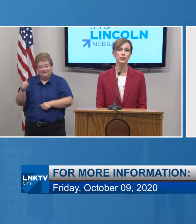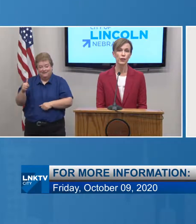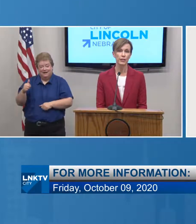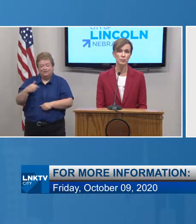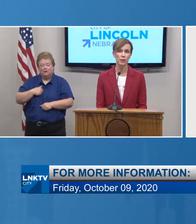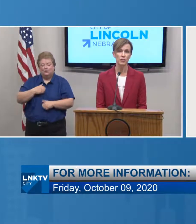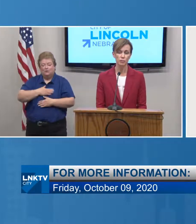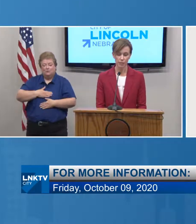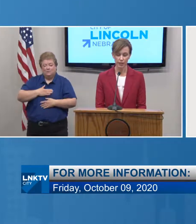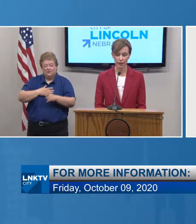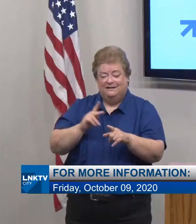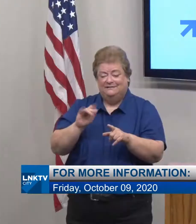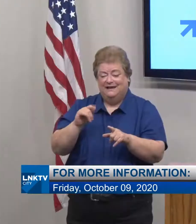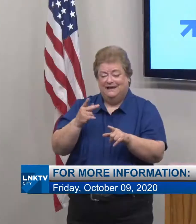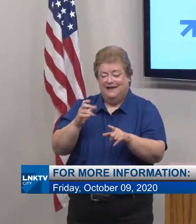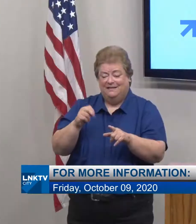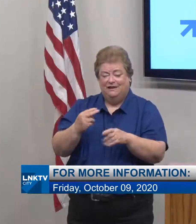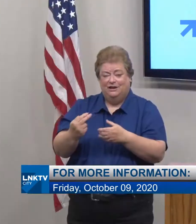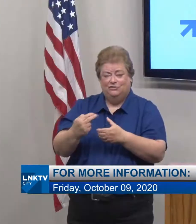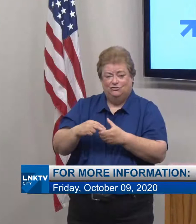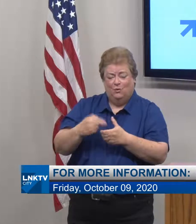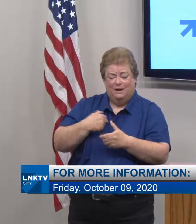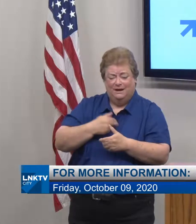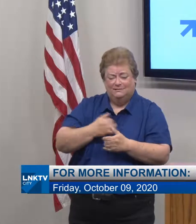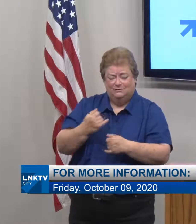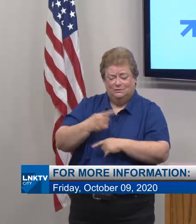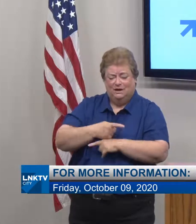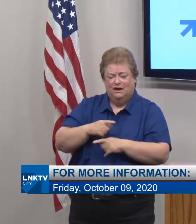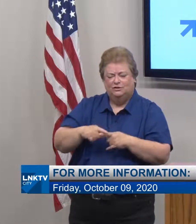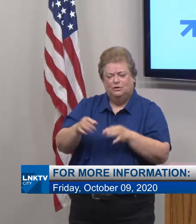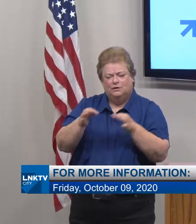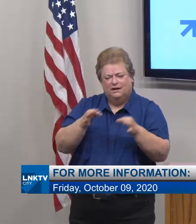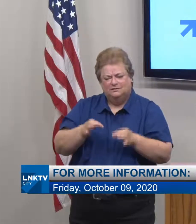can join us by Zoom today to tell us more about